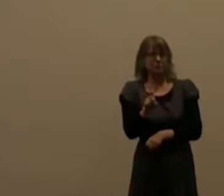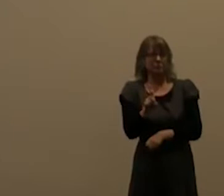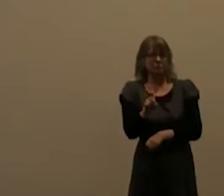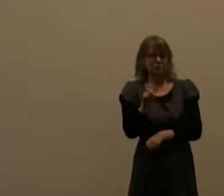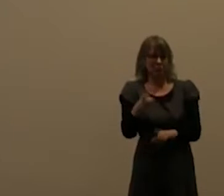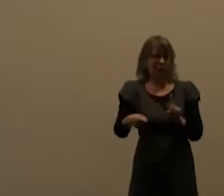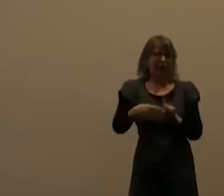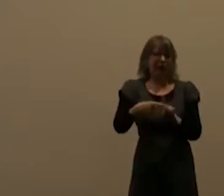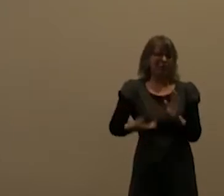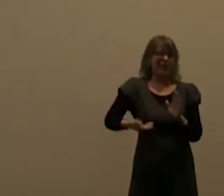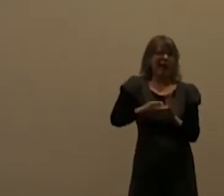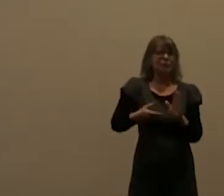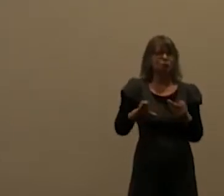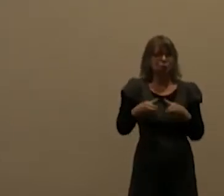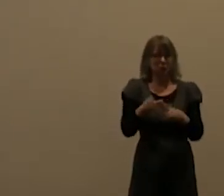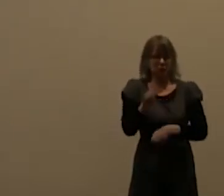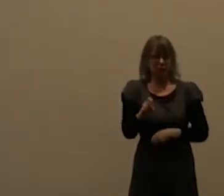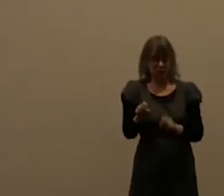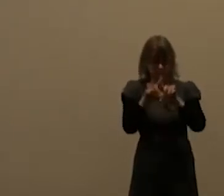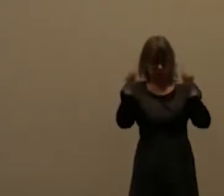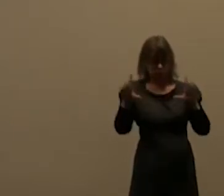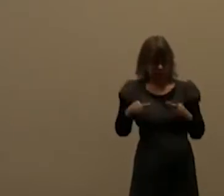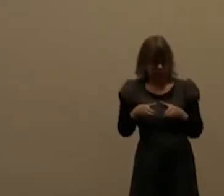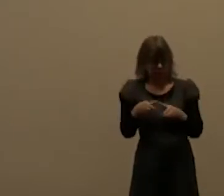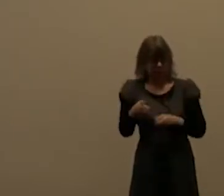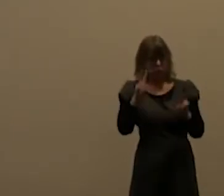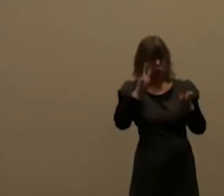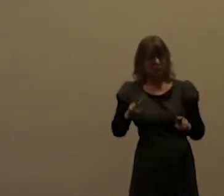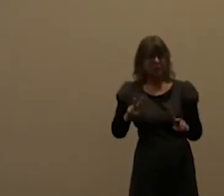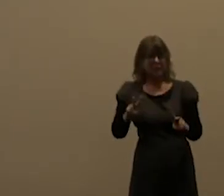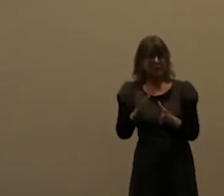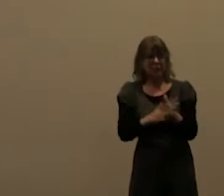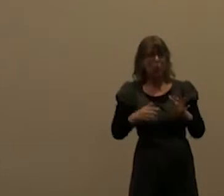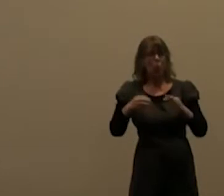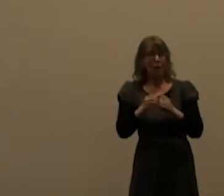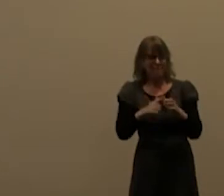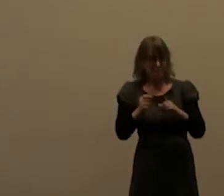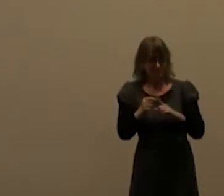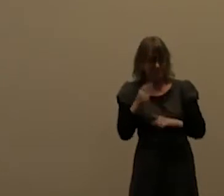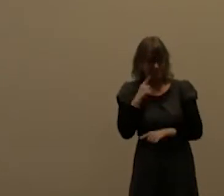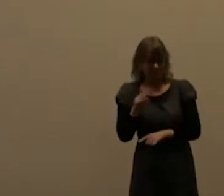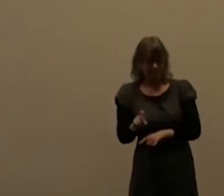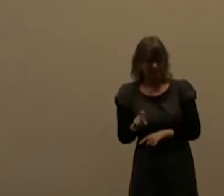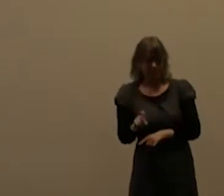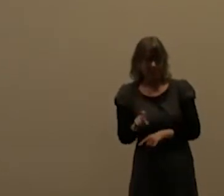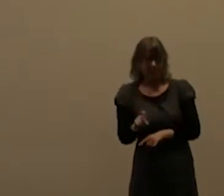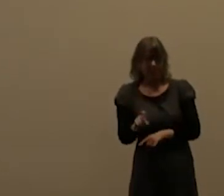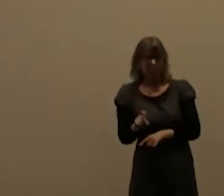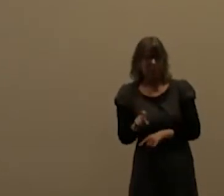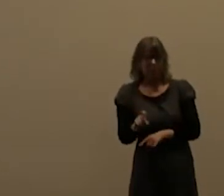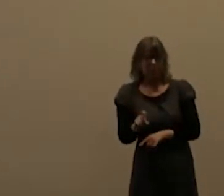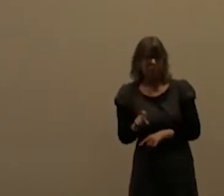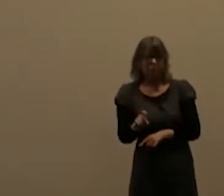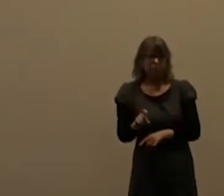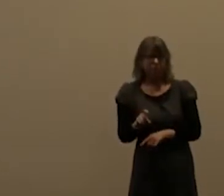click Add to Teams, and it's going to open up Teams here, and I'm going to use my web app instead. And it's going to prompt me